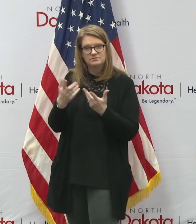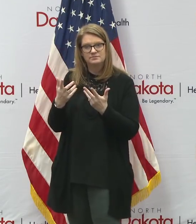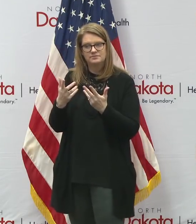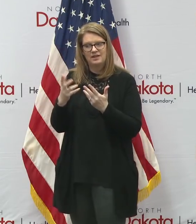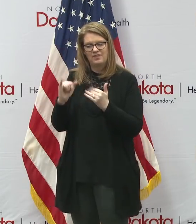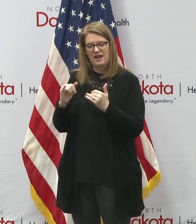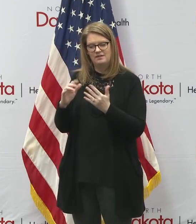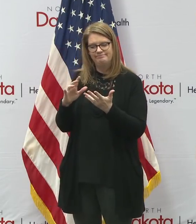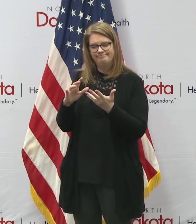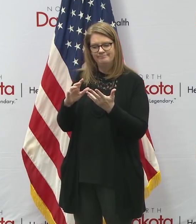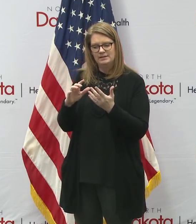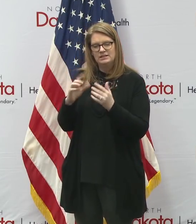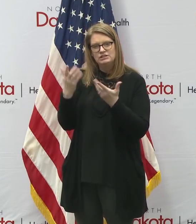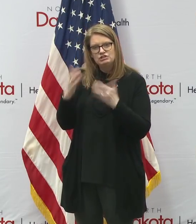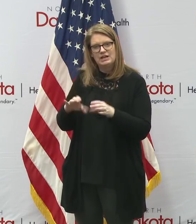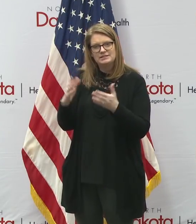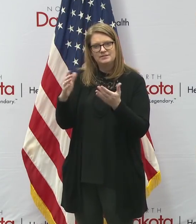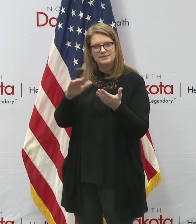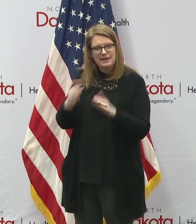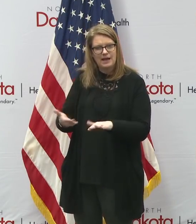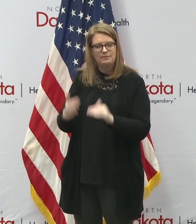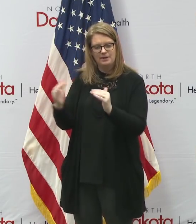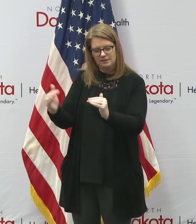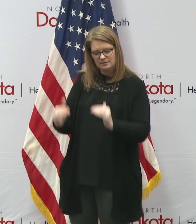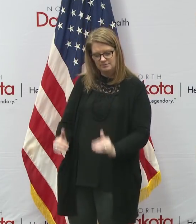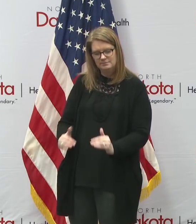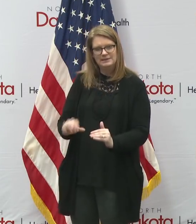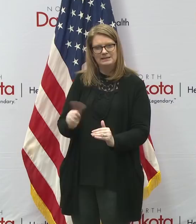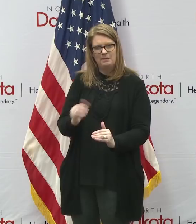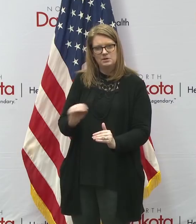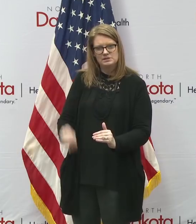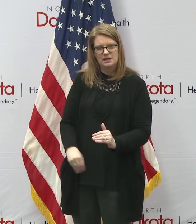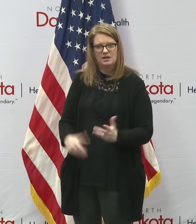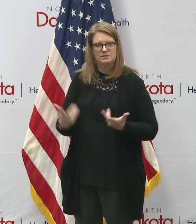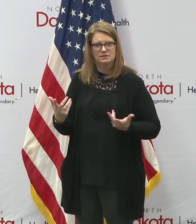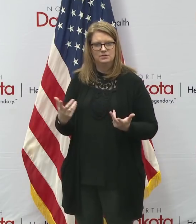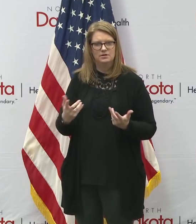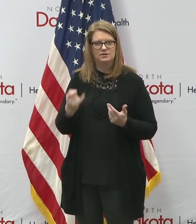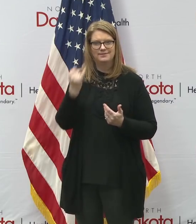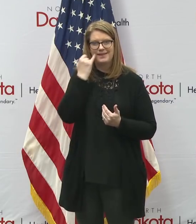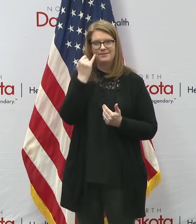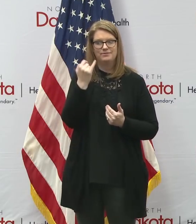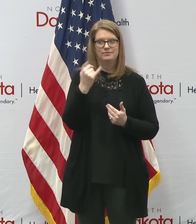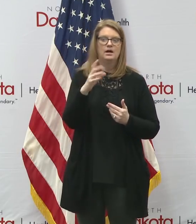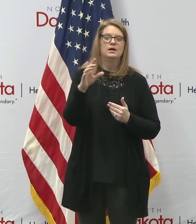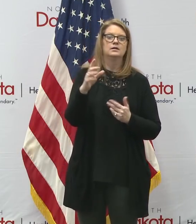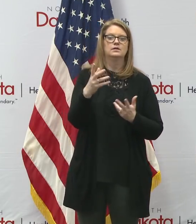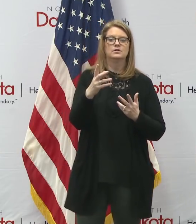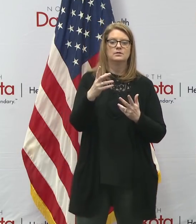be less than 10% than those people that would not have those same